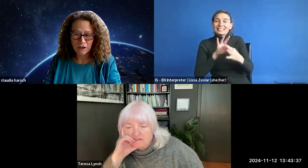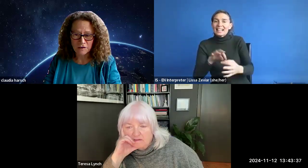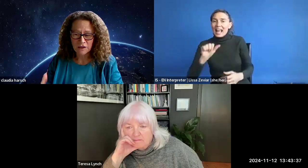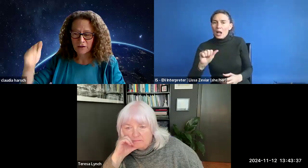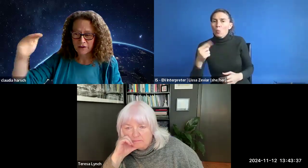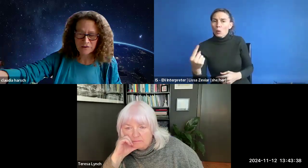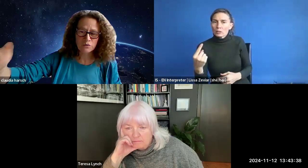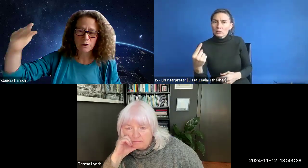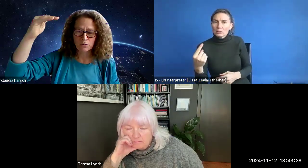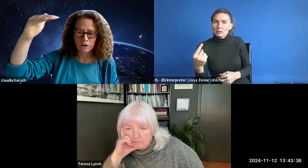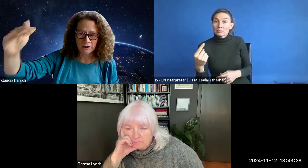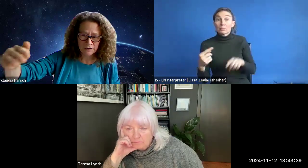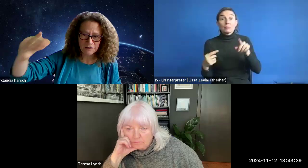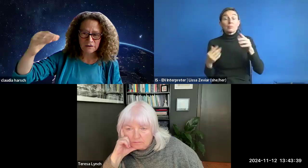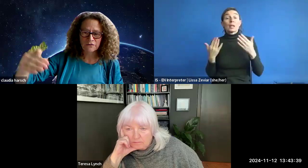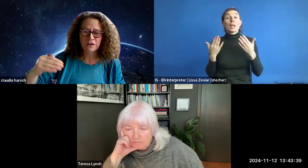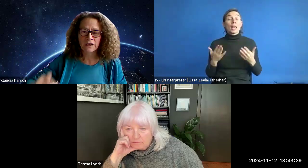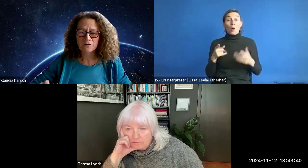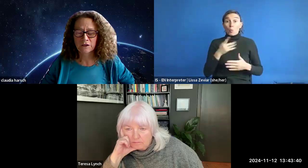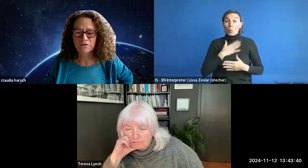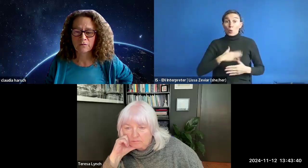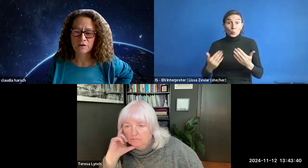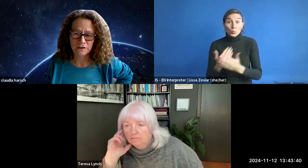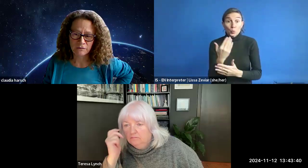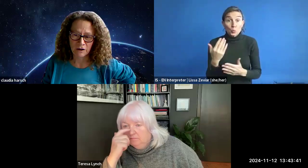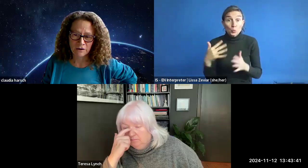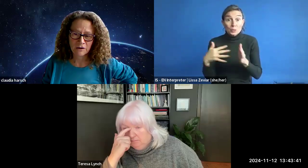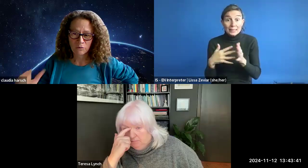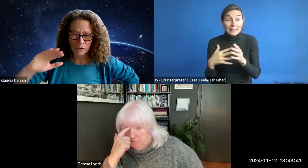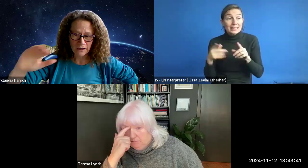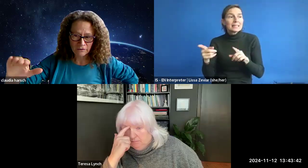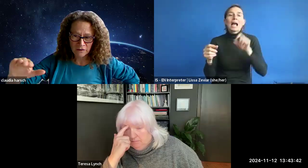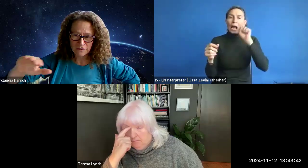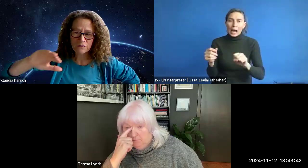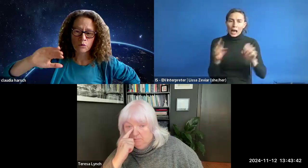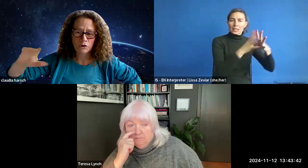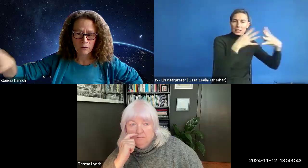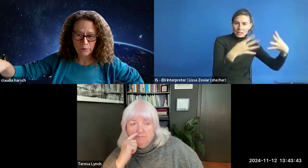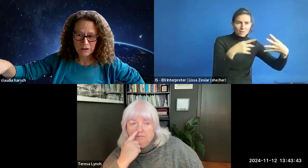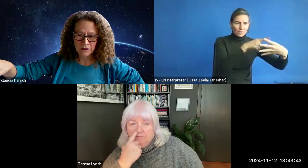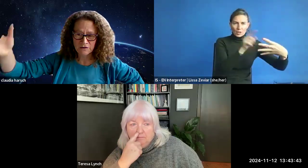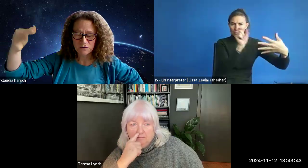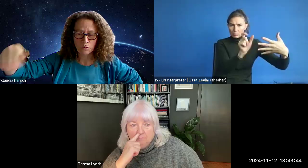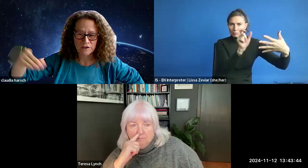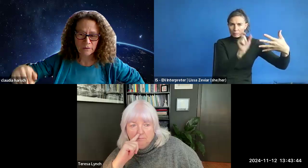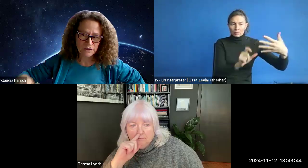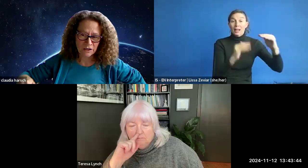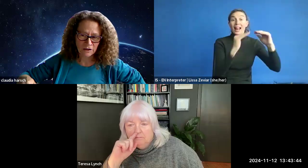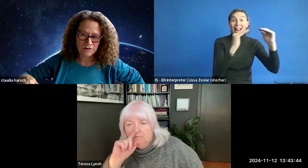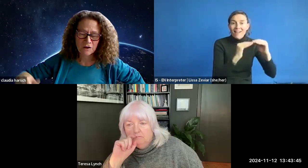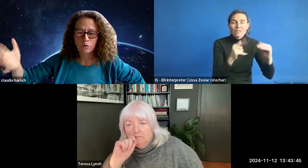and a new test, this is where you would list the different aspects from the CFR. What levels, what competencies,